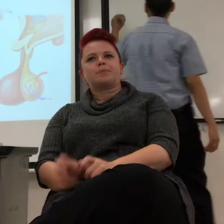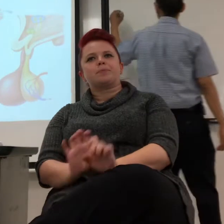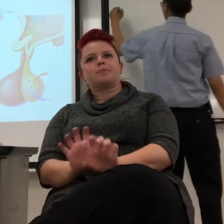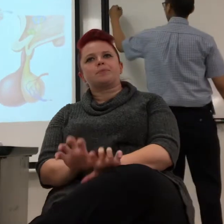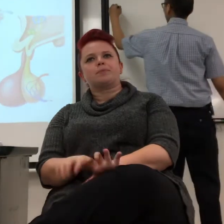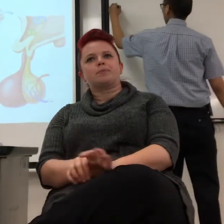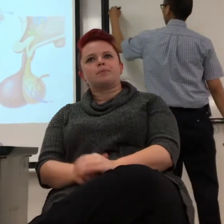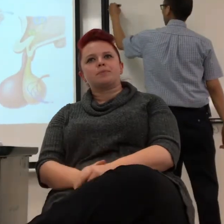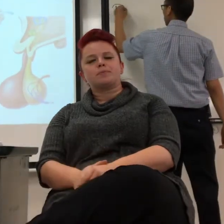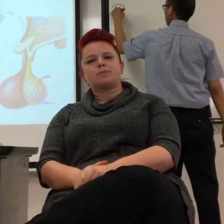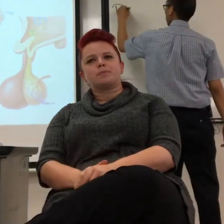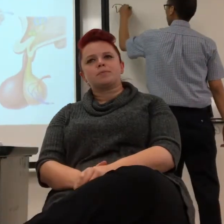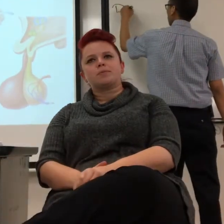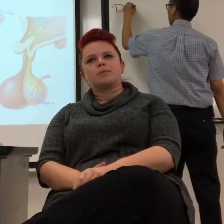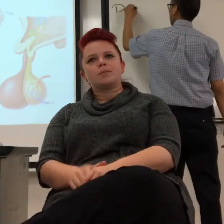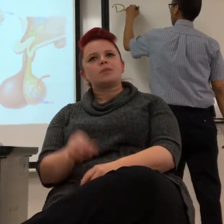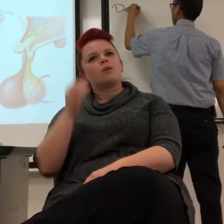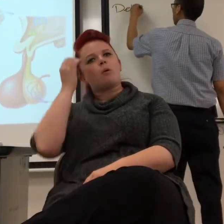So go over here,